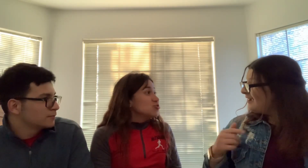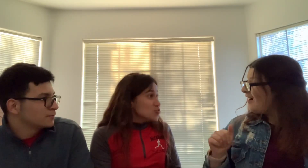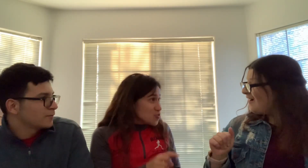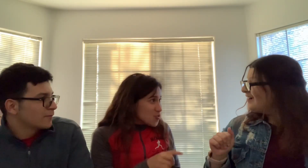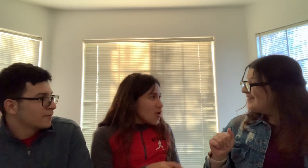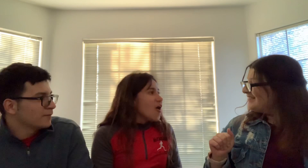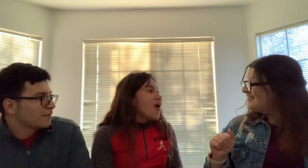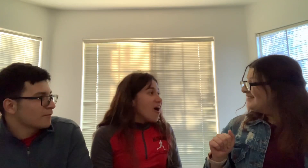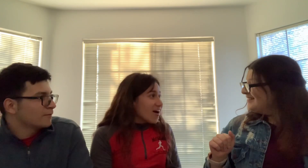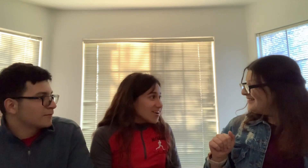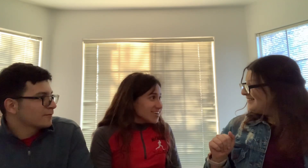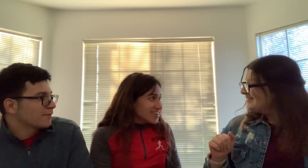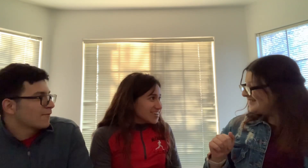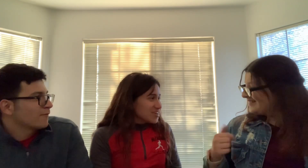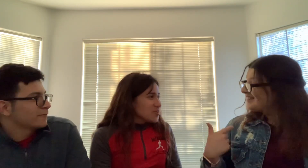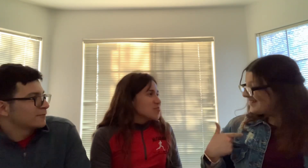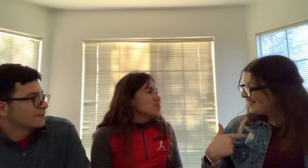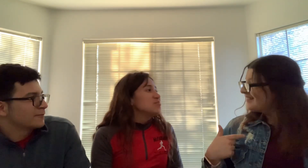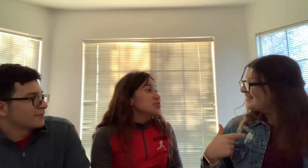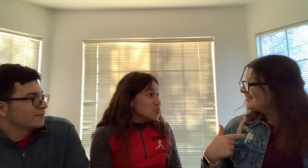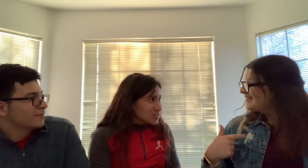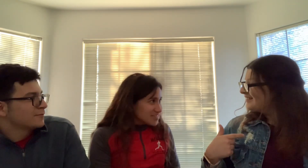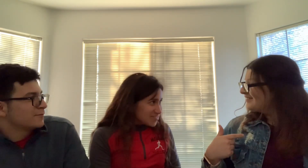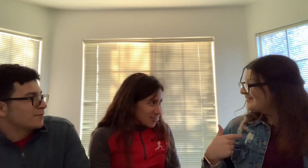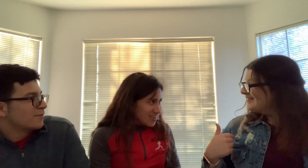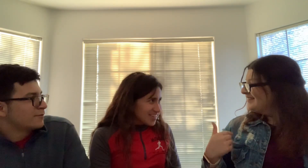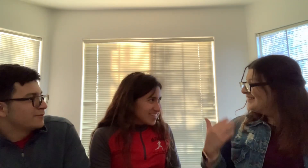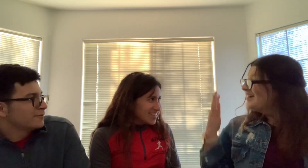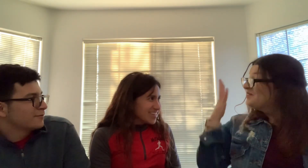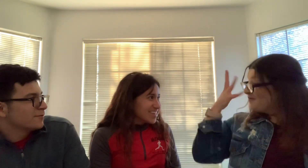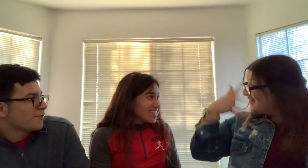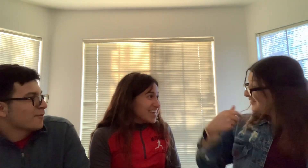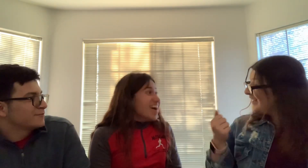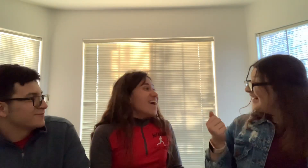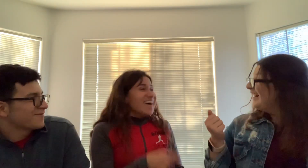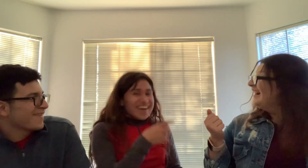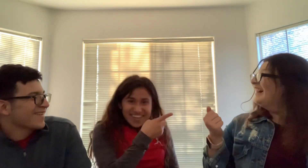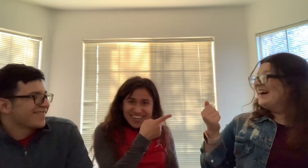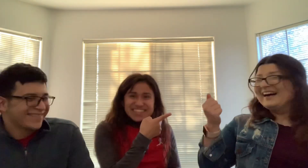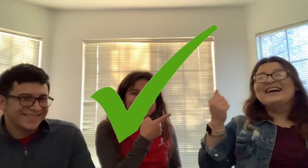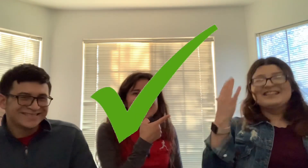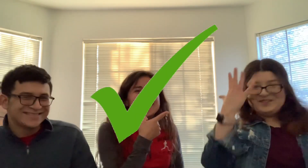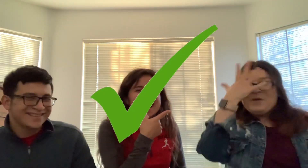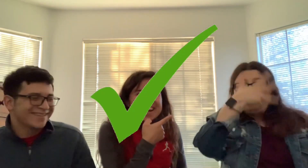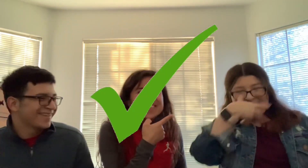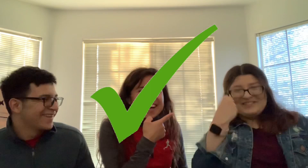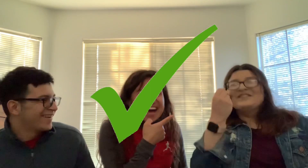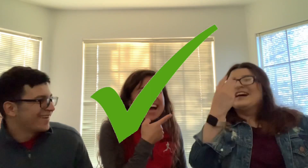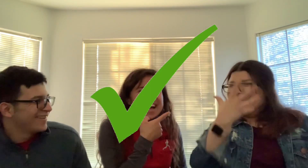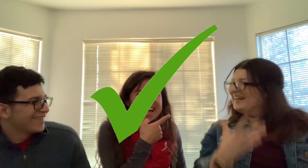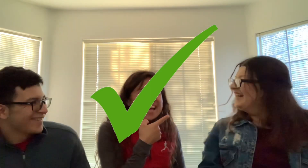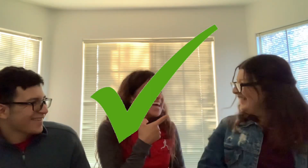You are beautiful. Oh, she got it right!